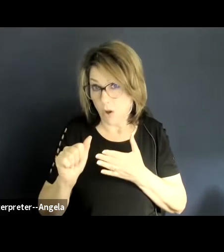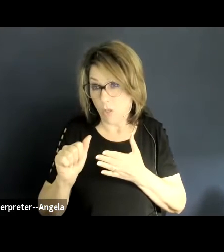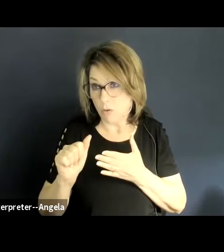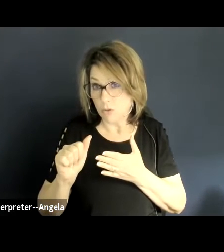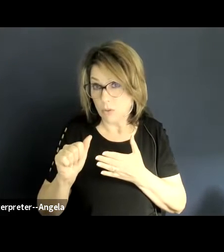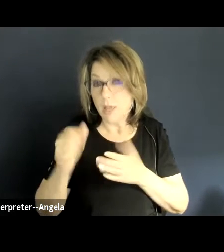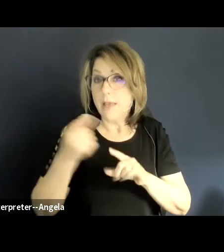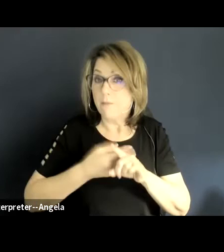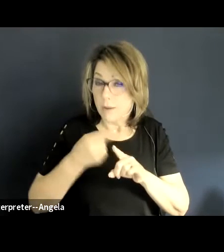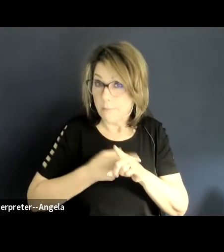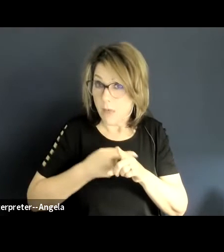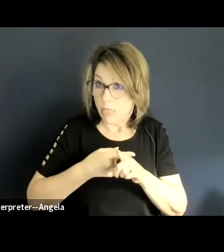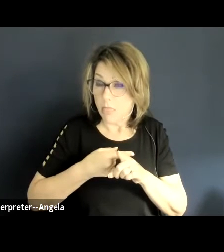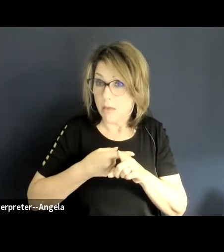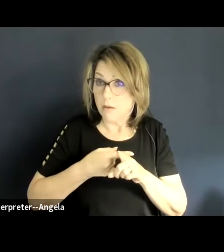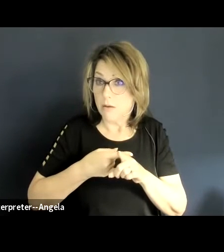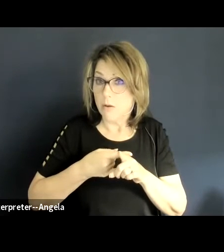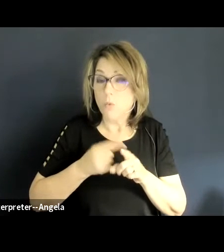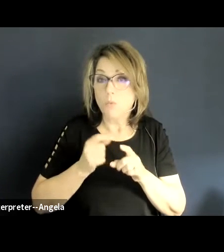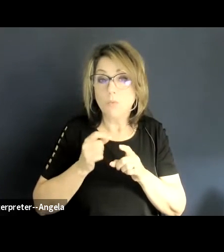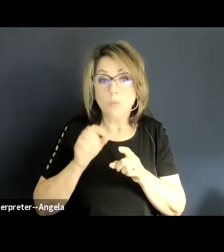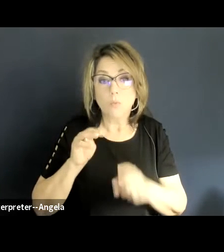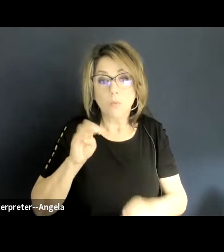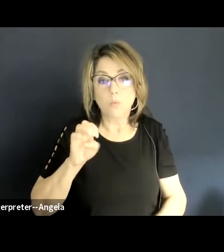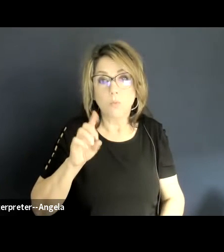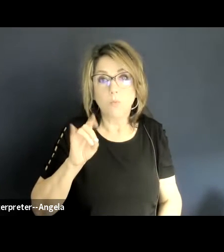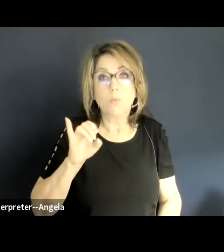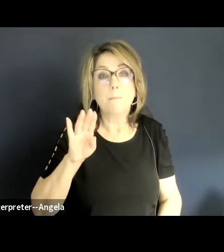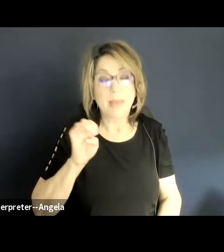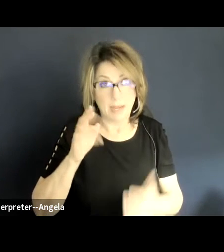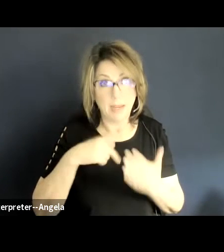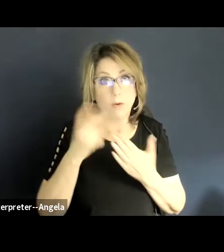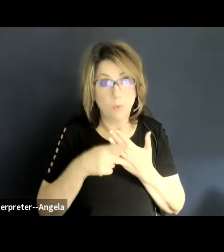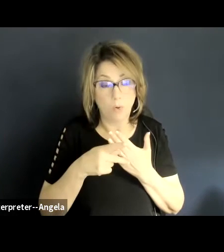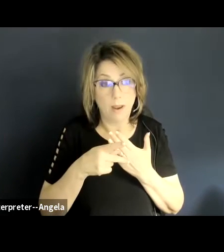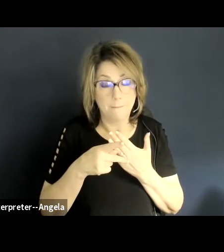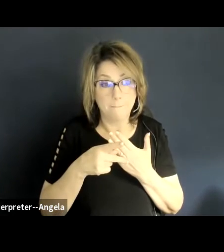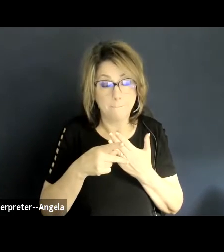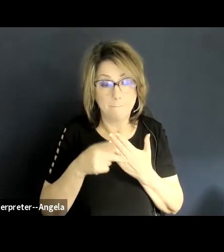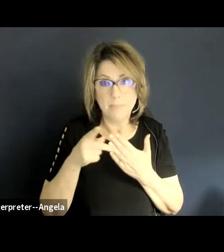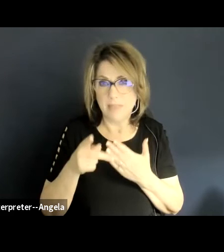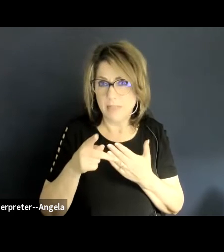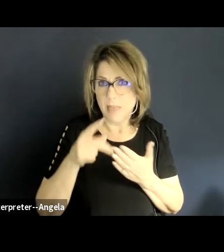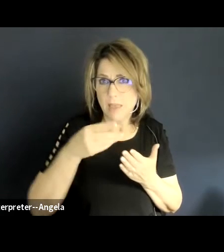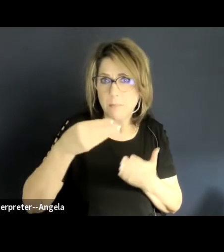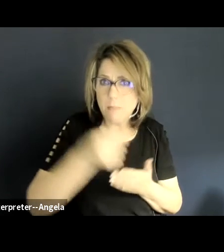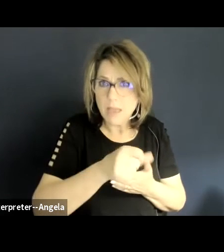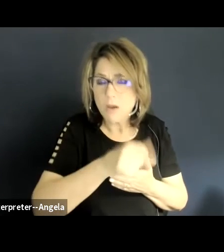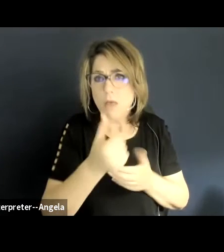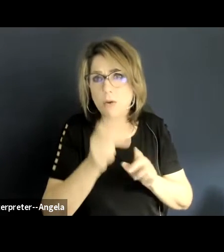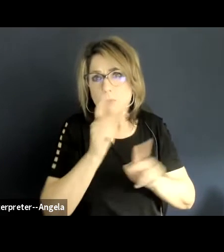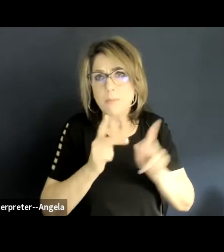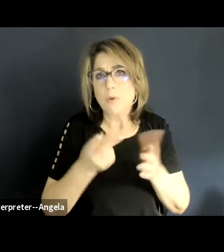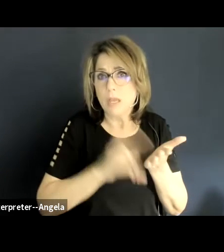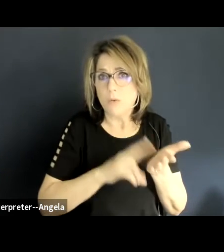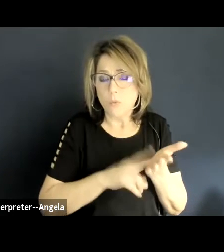each month through its Medicare program to individuals who are enrolled with